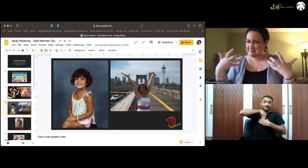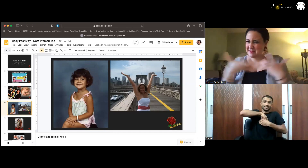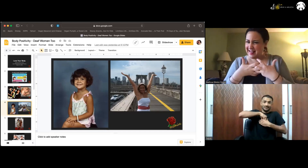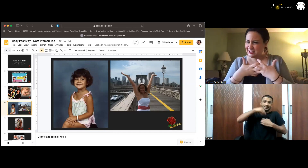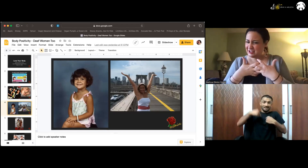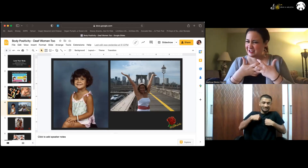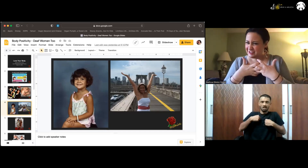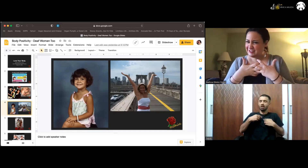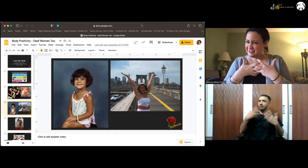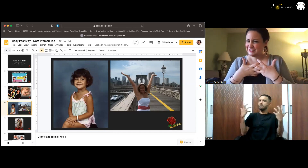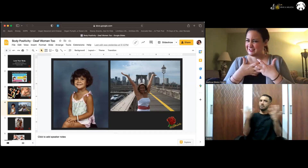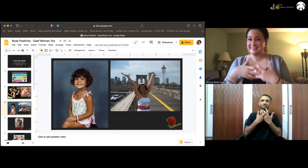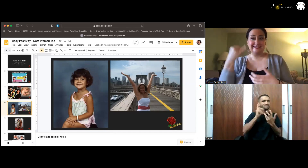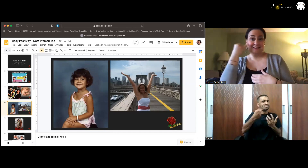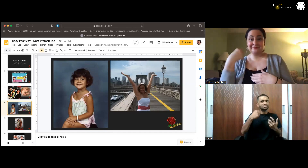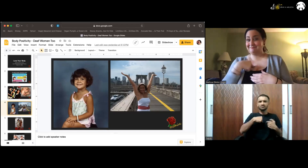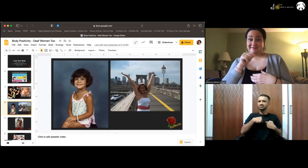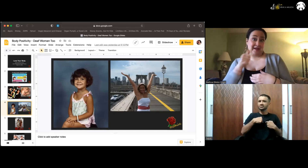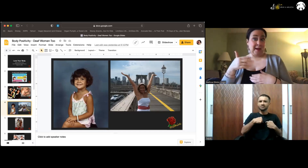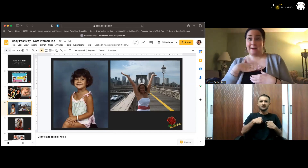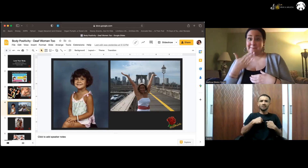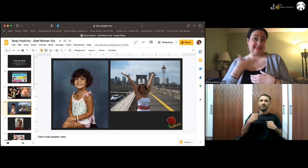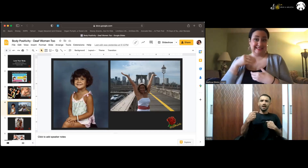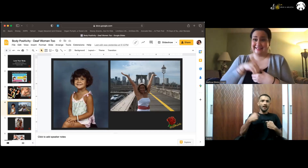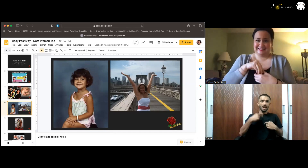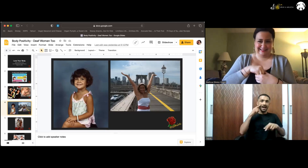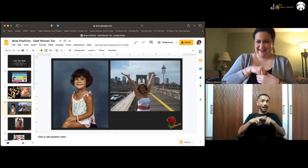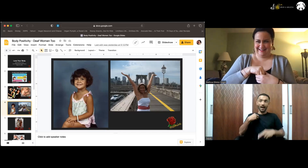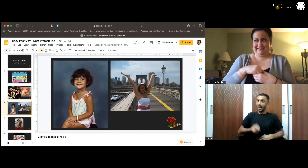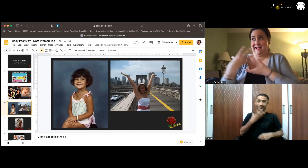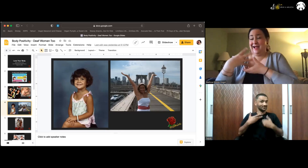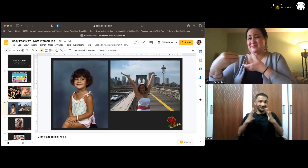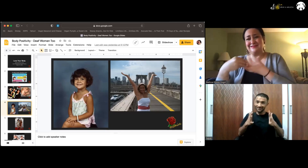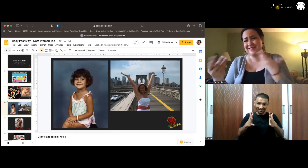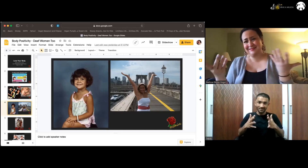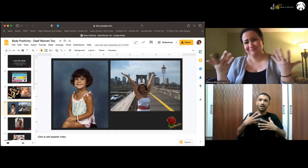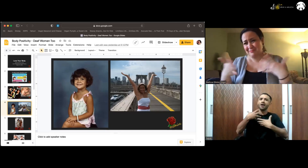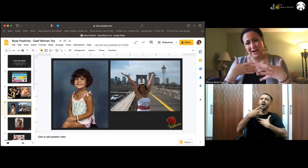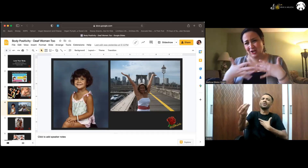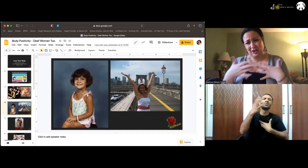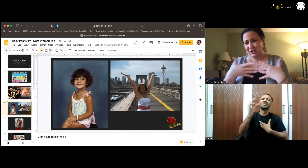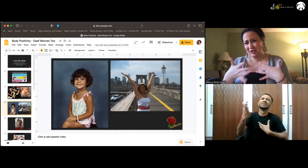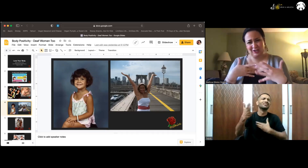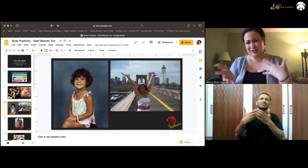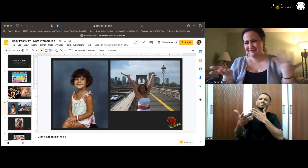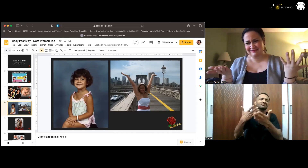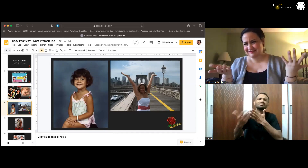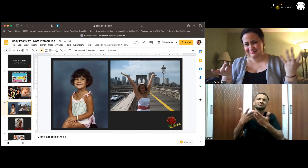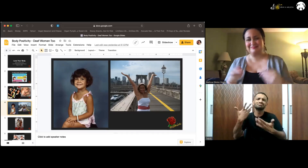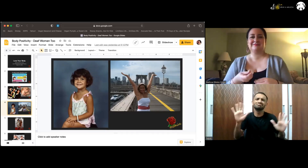So what we people used to think, that is really like quite different. We need to think about ourselves as well because the